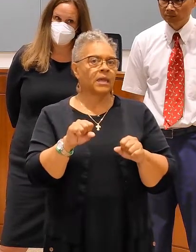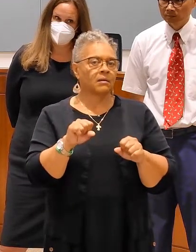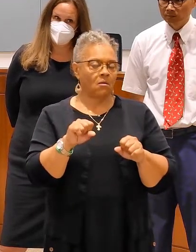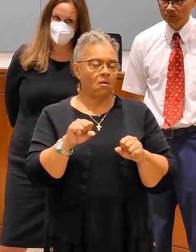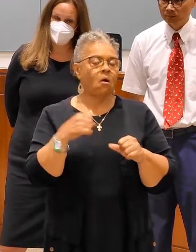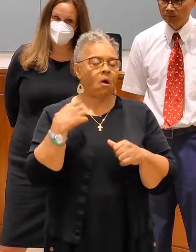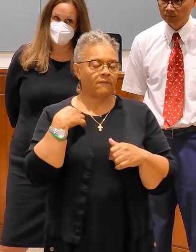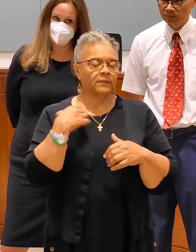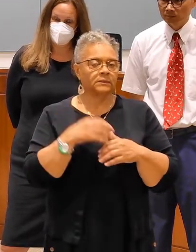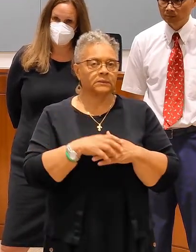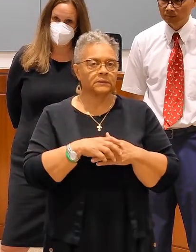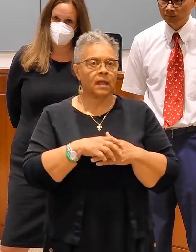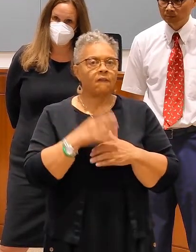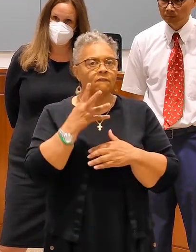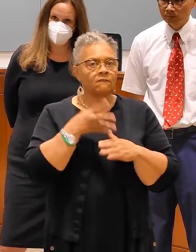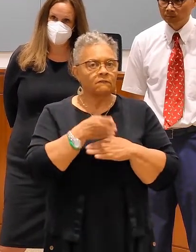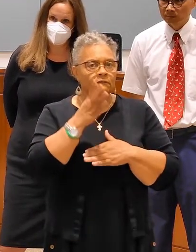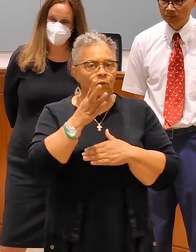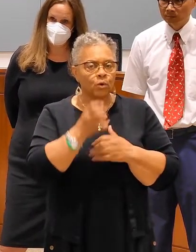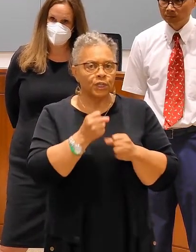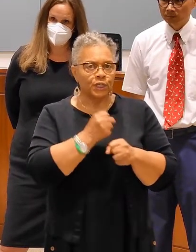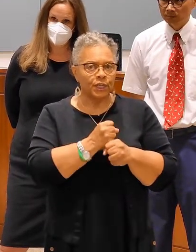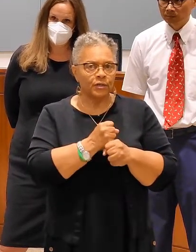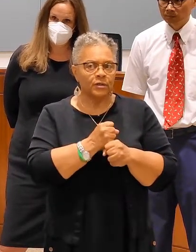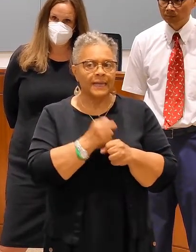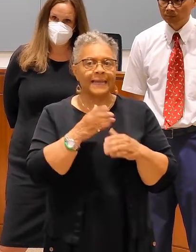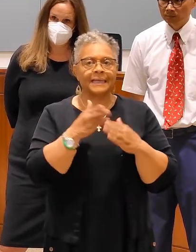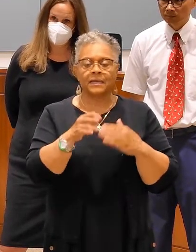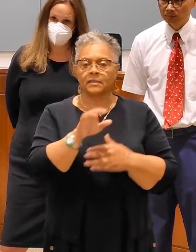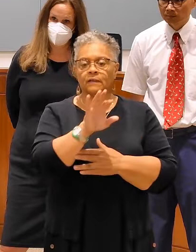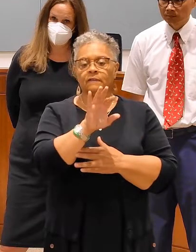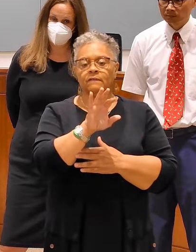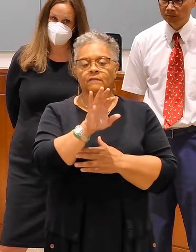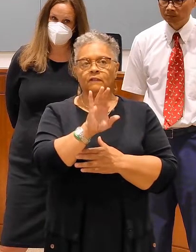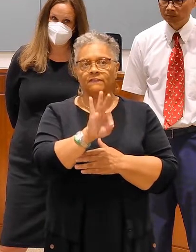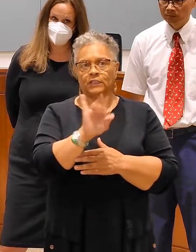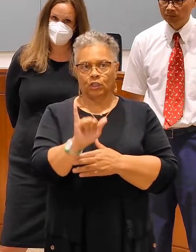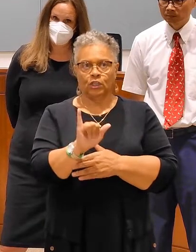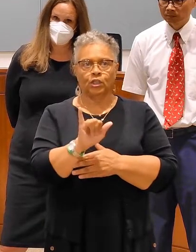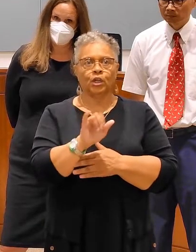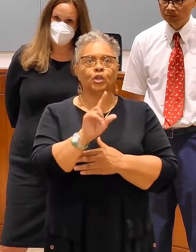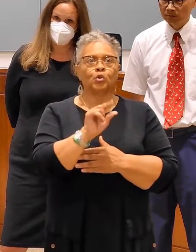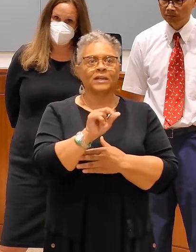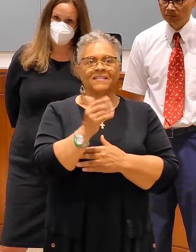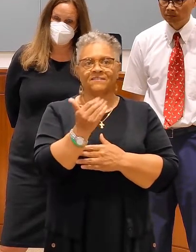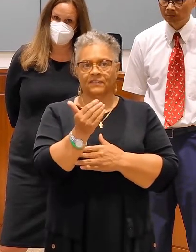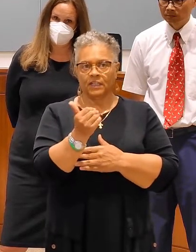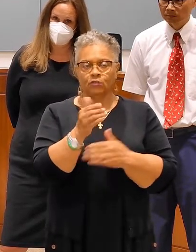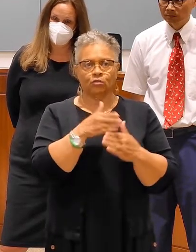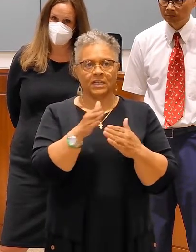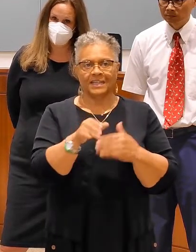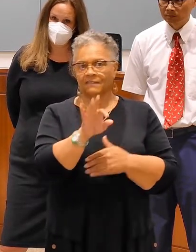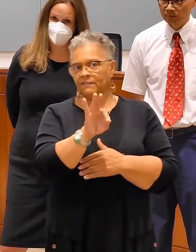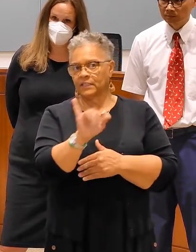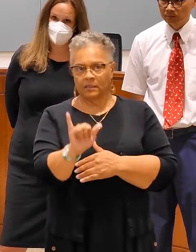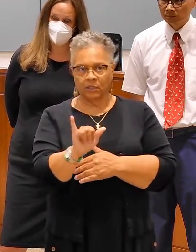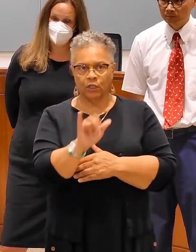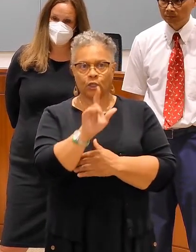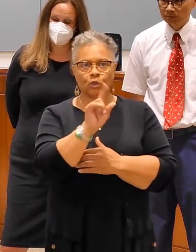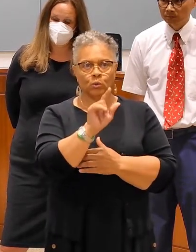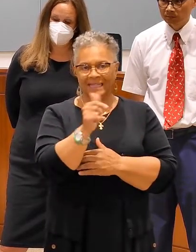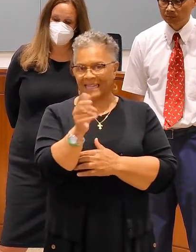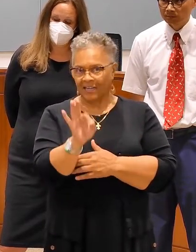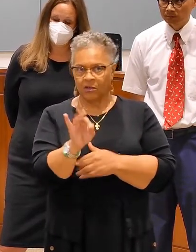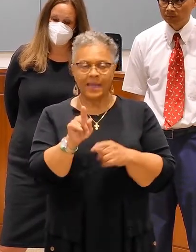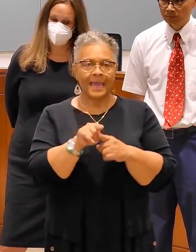4-year period, from the end of fiscal year 2015 to the end of fiscal year 2019, as